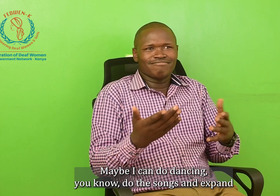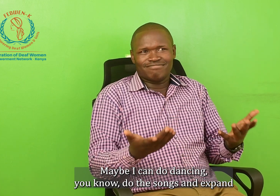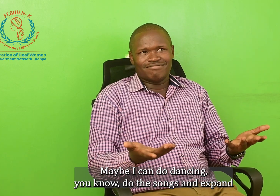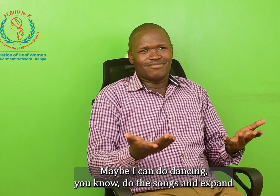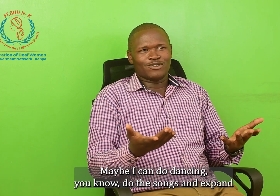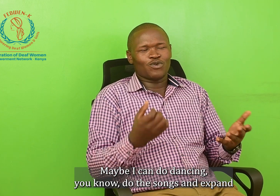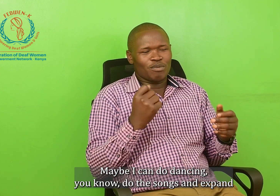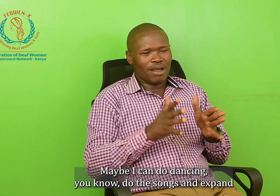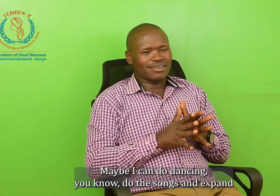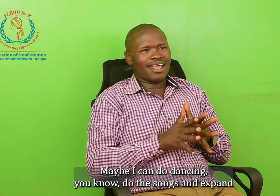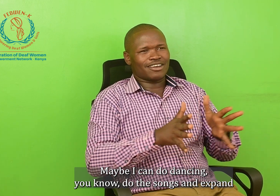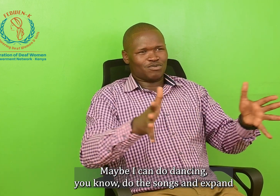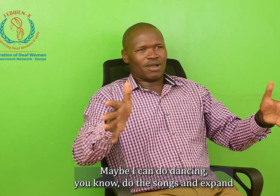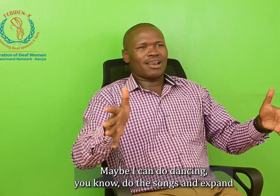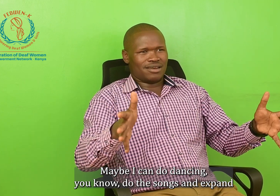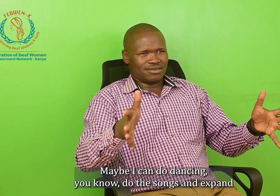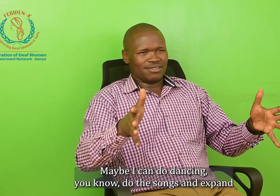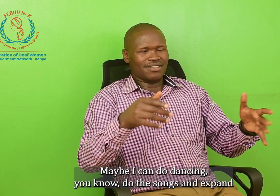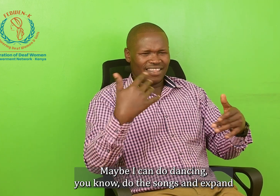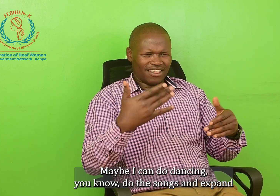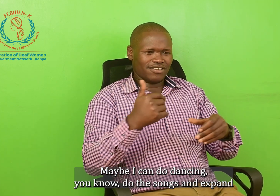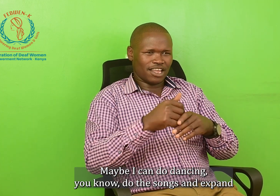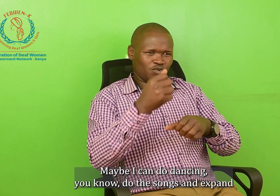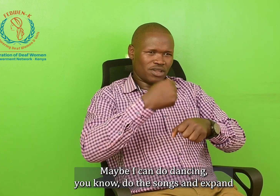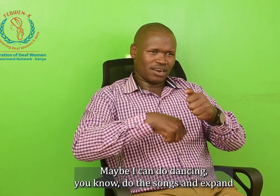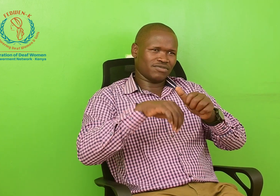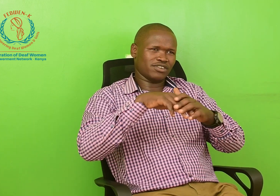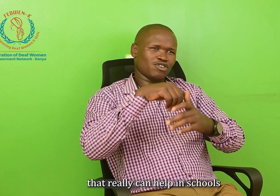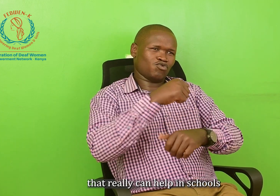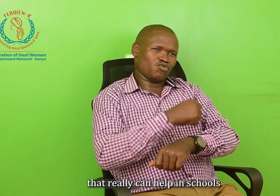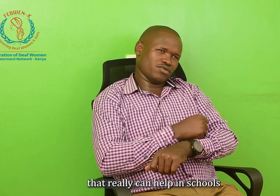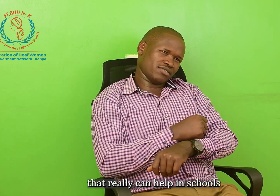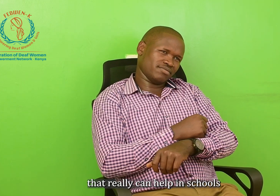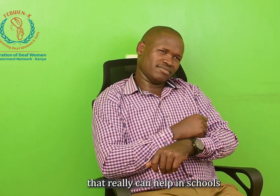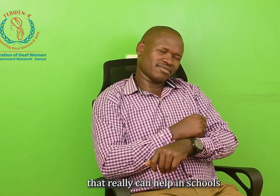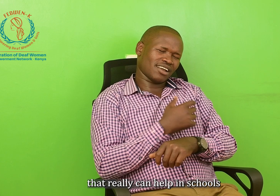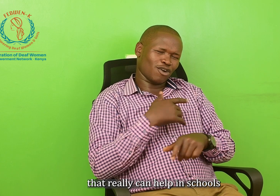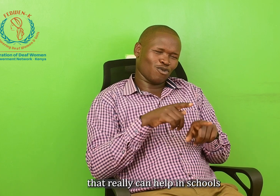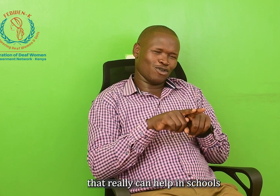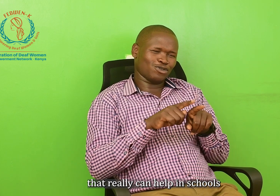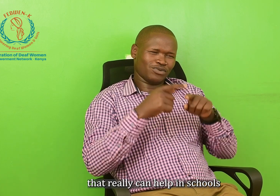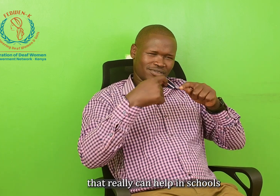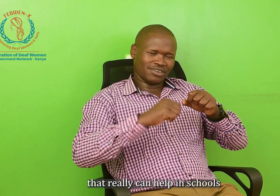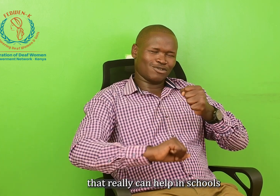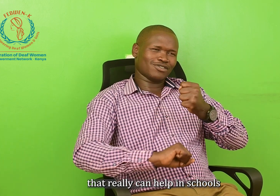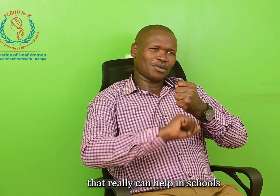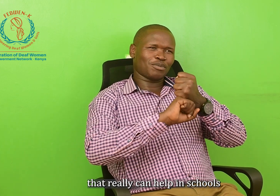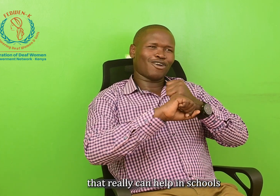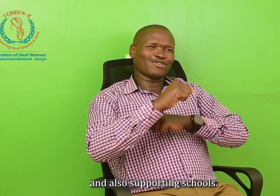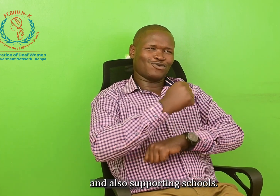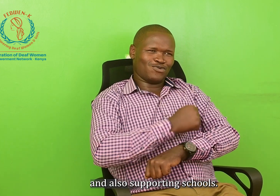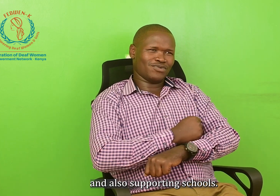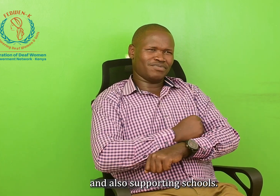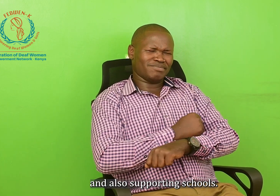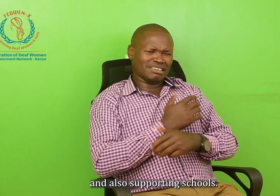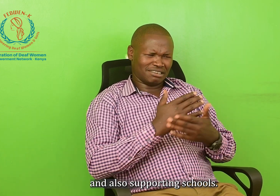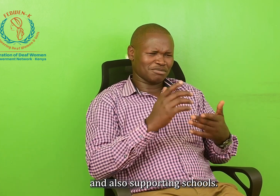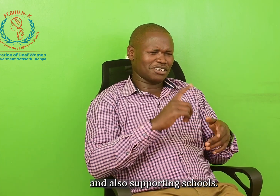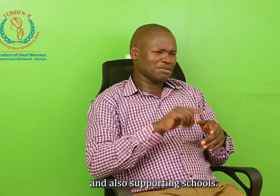dancing, do the songs, and expand. That really can help in schools. And also supporting